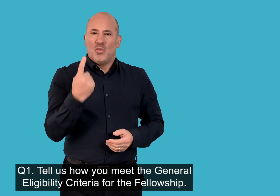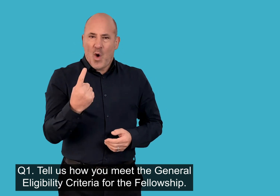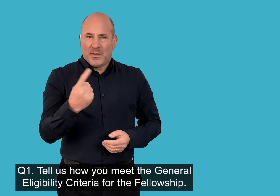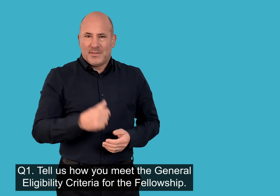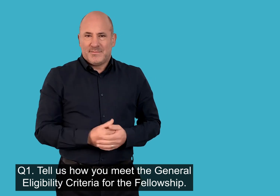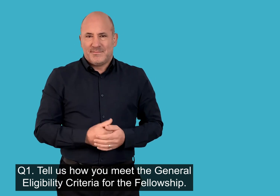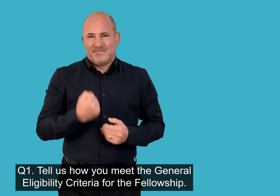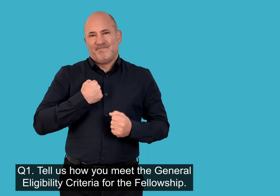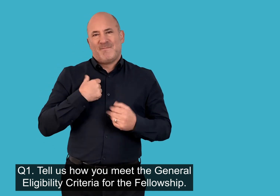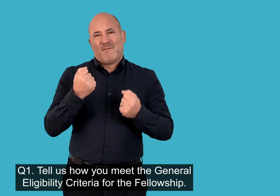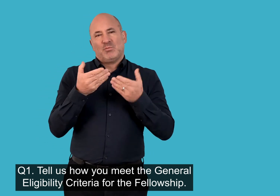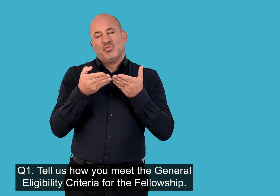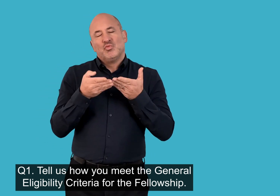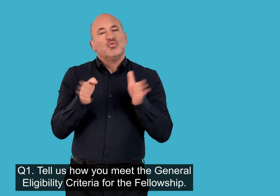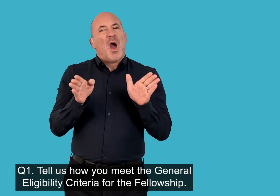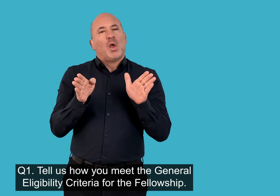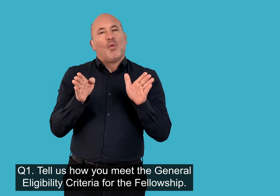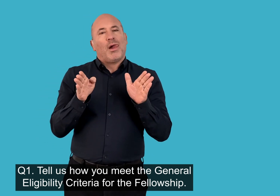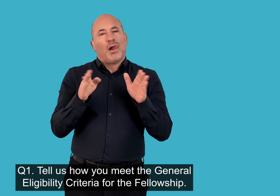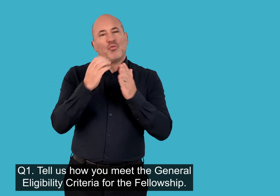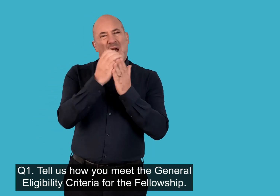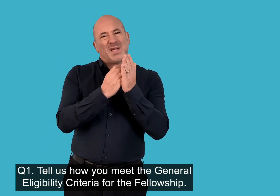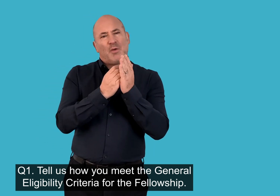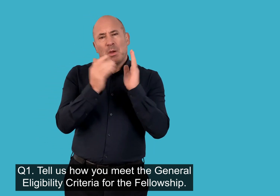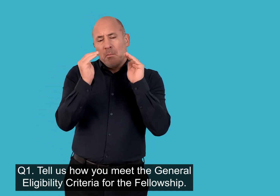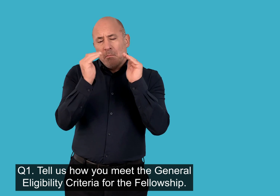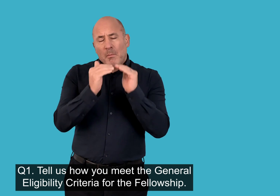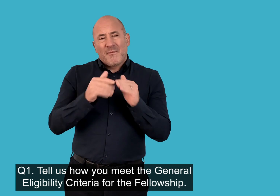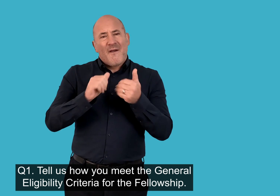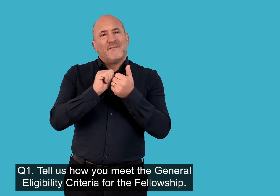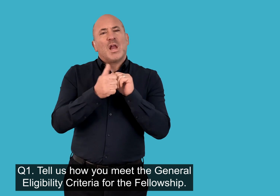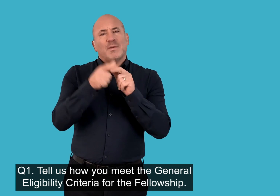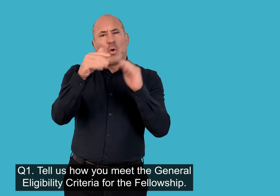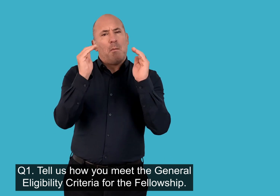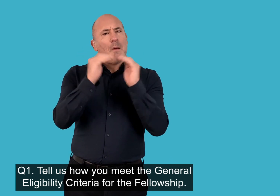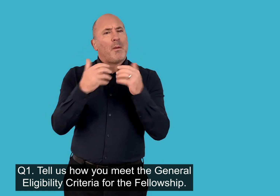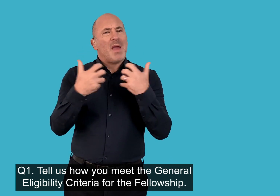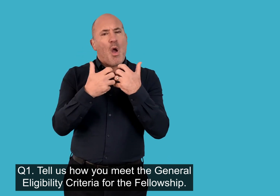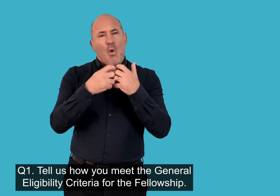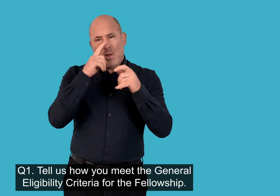Question 1. Tell us how you meet the general eligibility criteria for the fellowship.